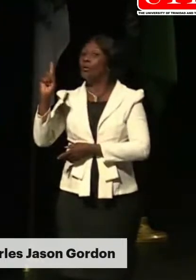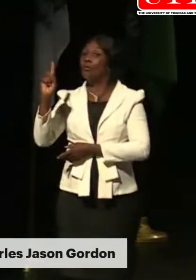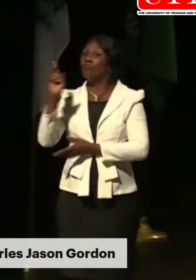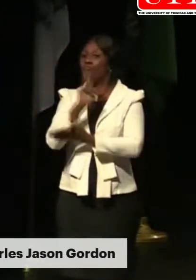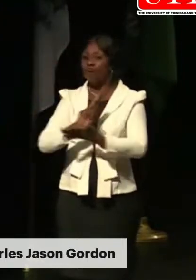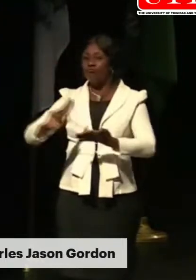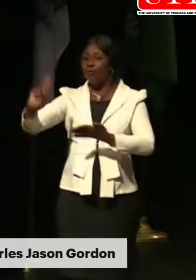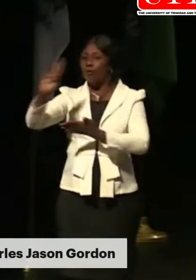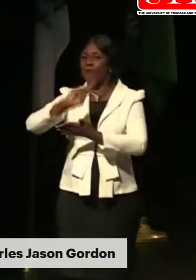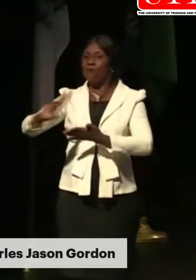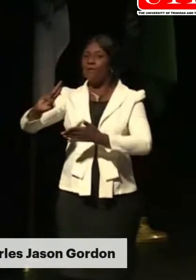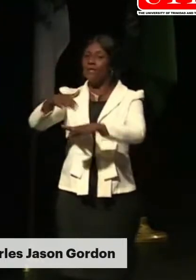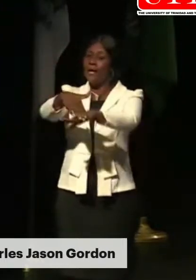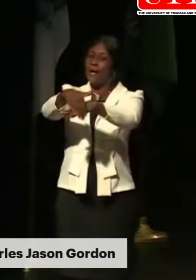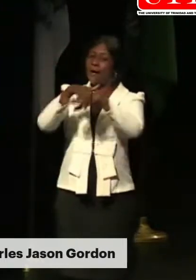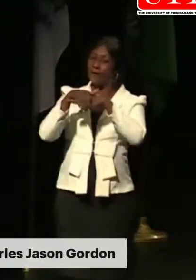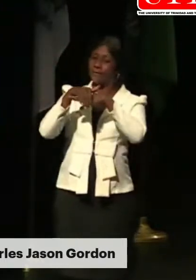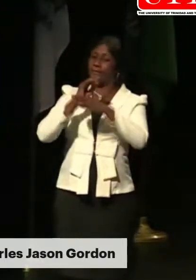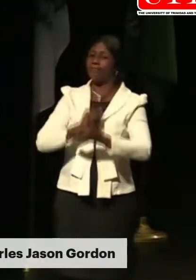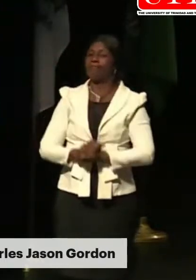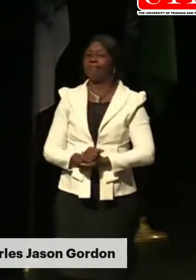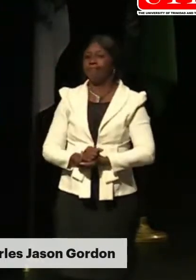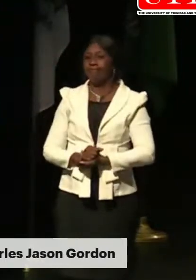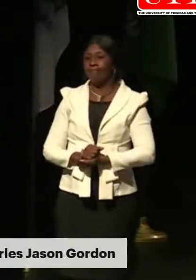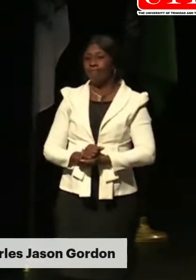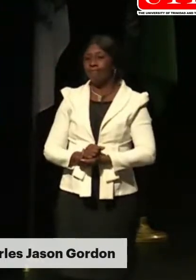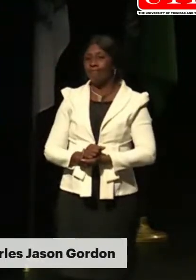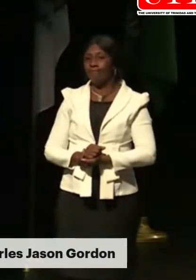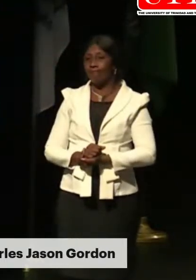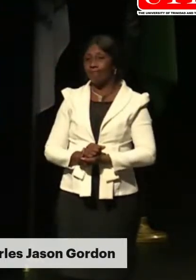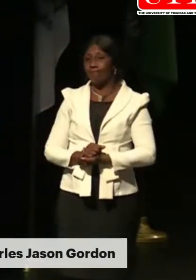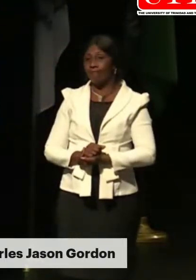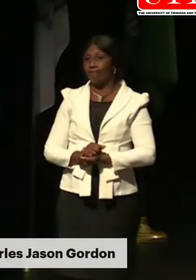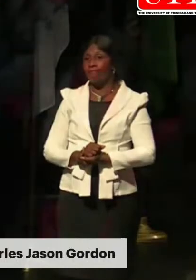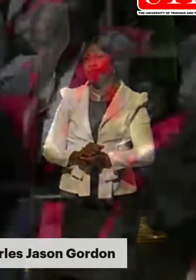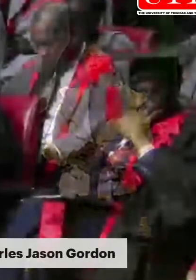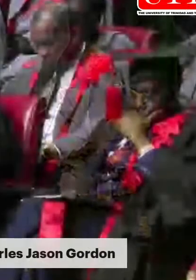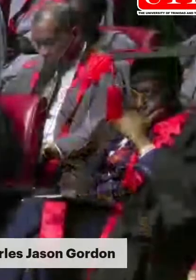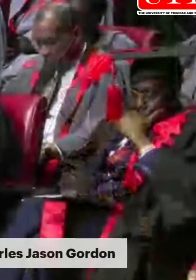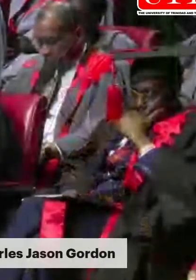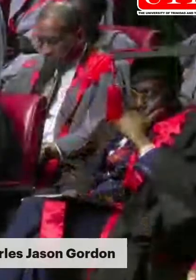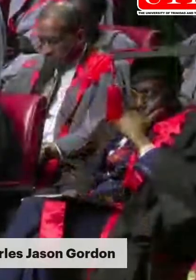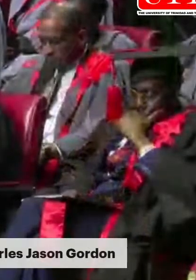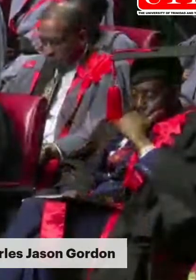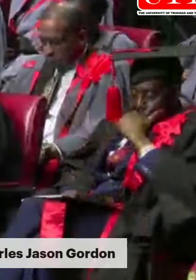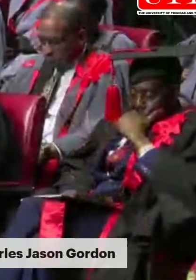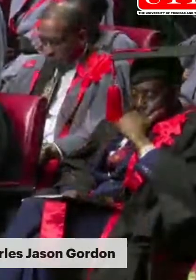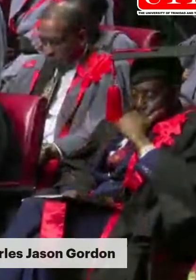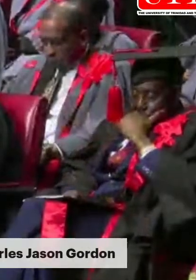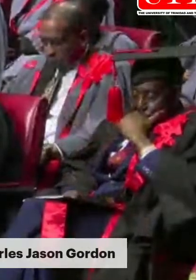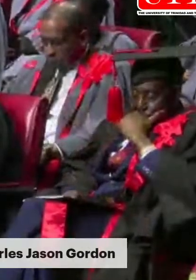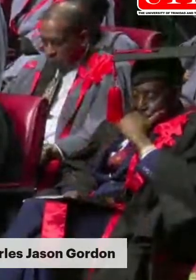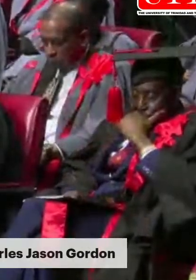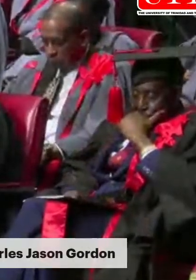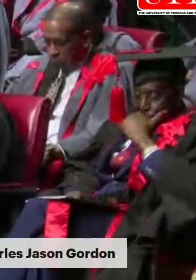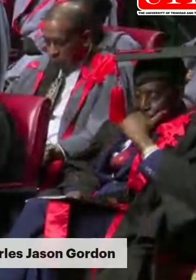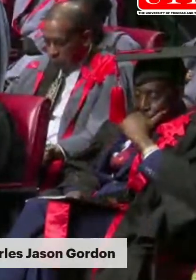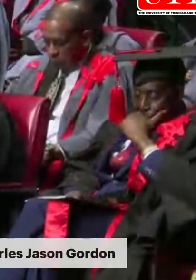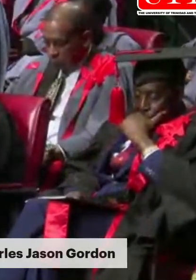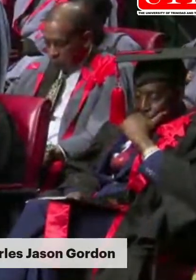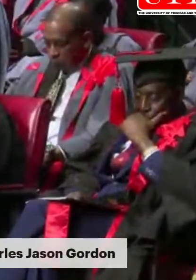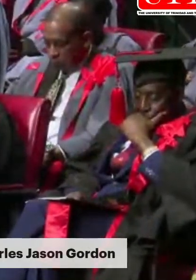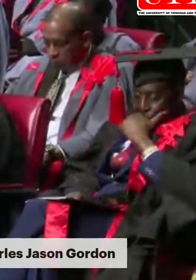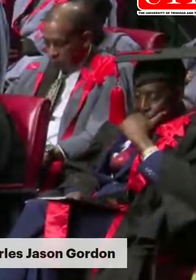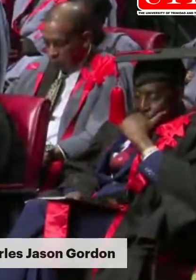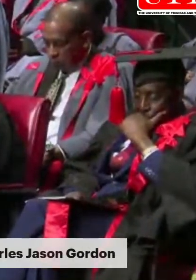London. He was ordained as Bishop of Bridgetown, Barbados, and installed as Bishop of the Diocese